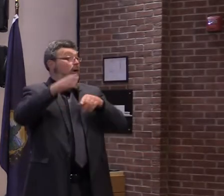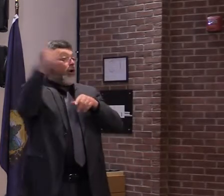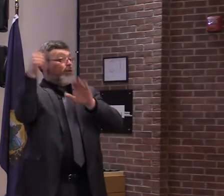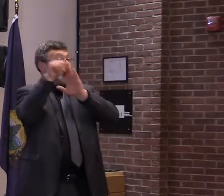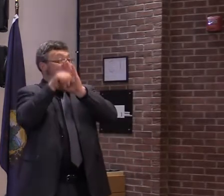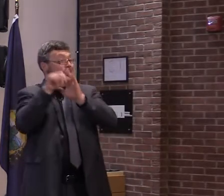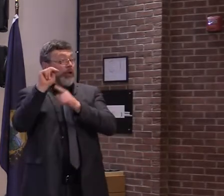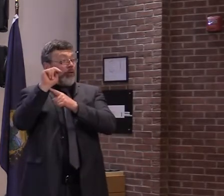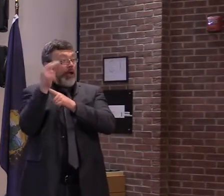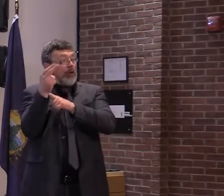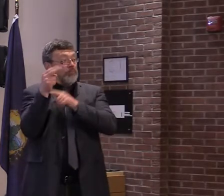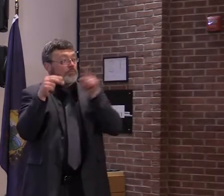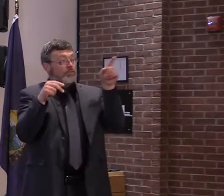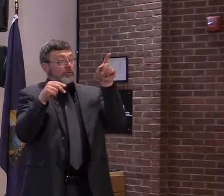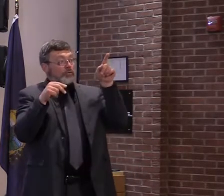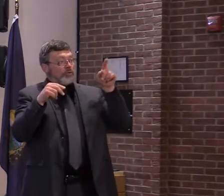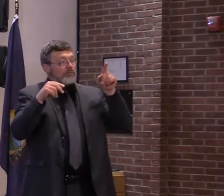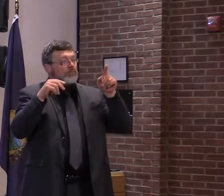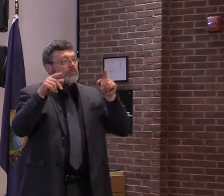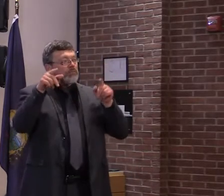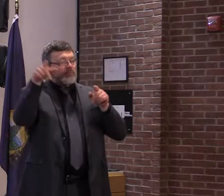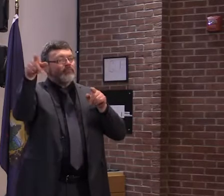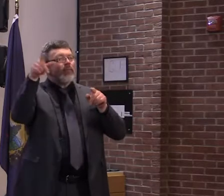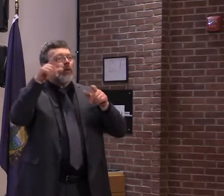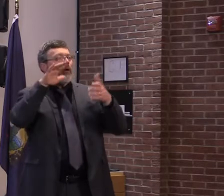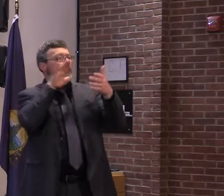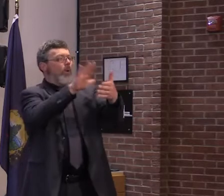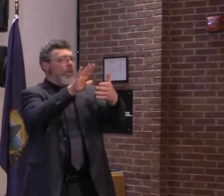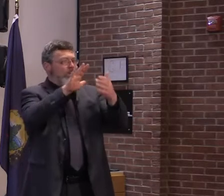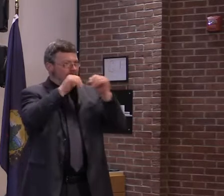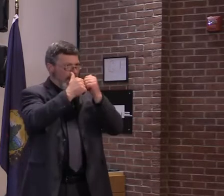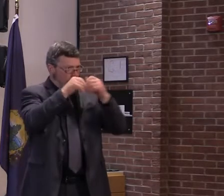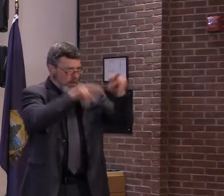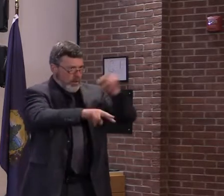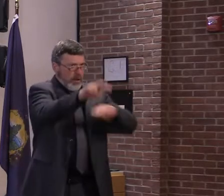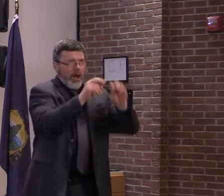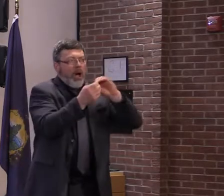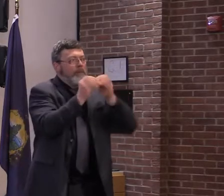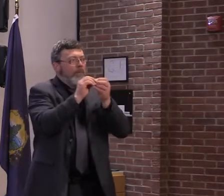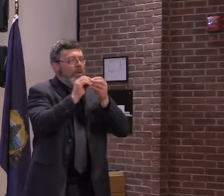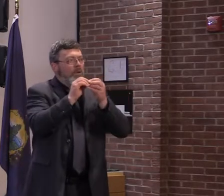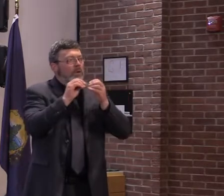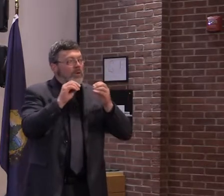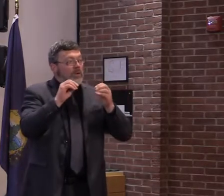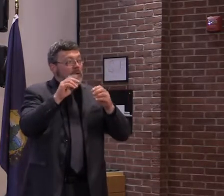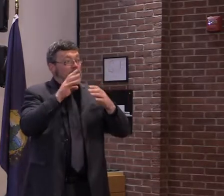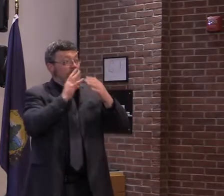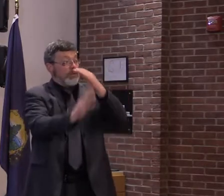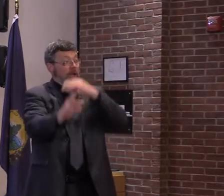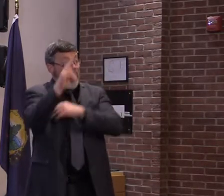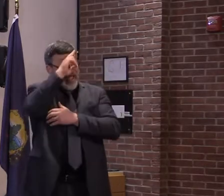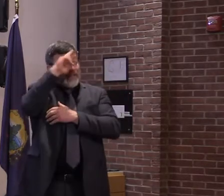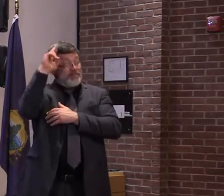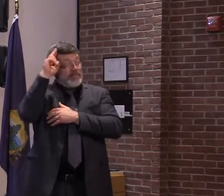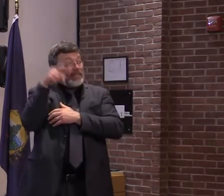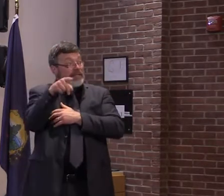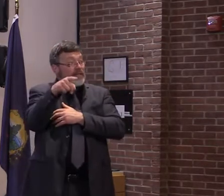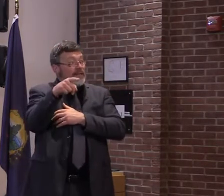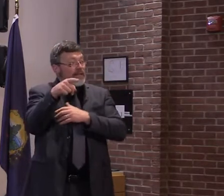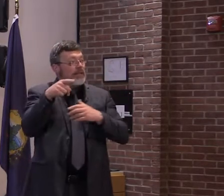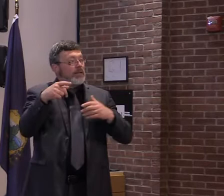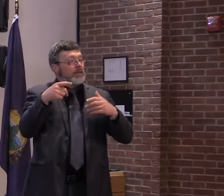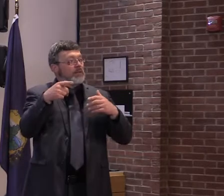their hospitalizations in a very different way, only listing hospitalizations where the patients received